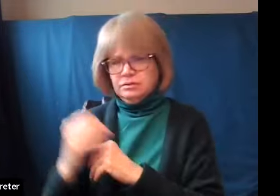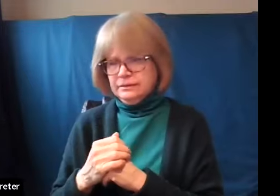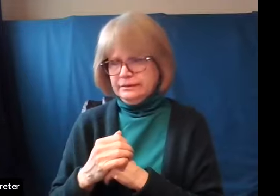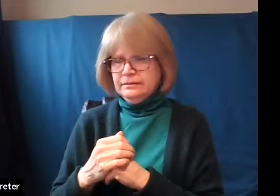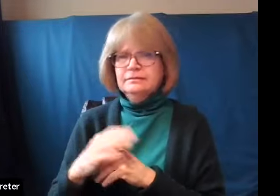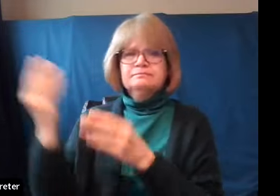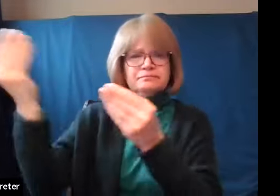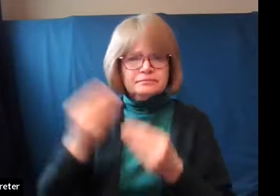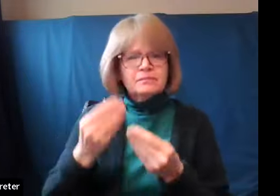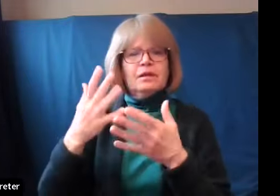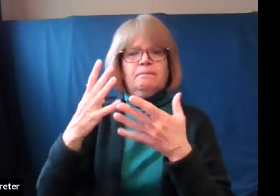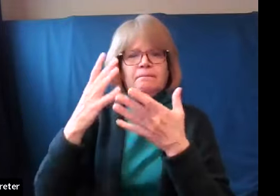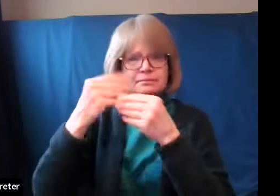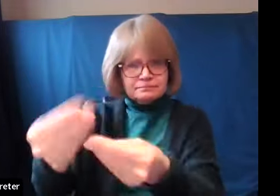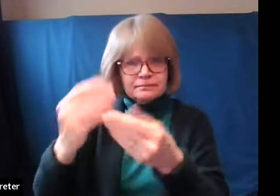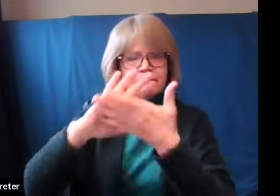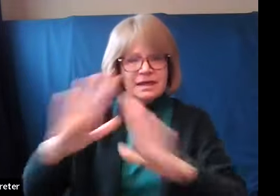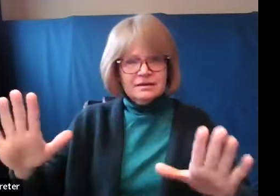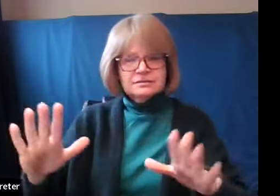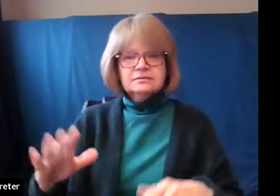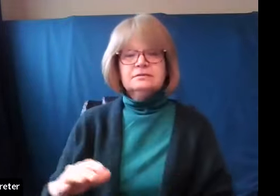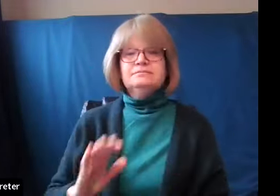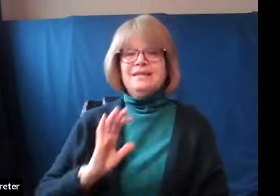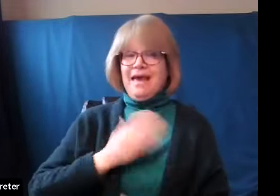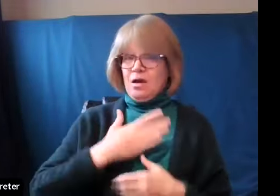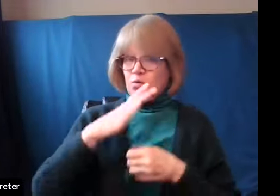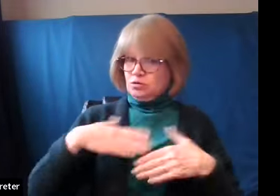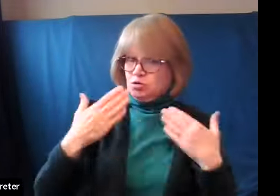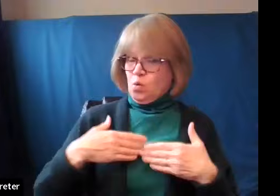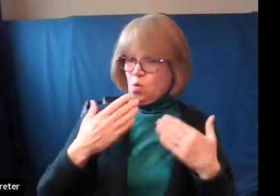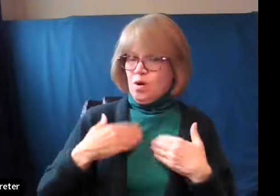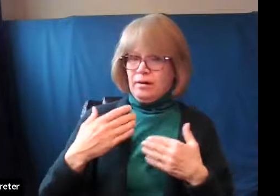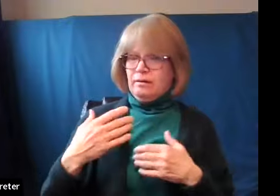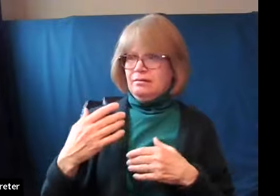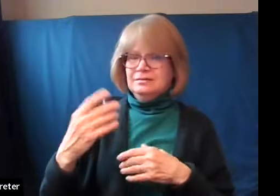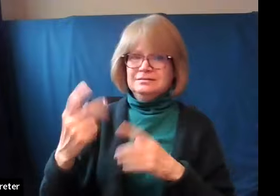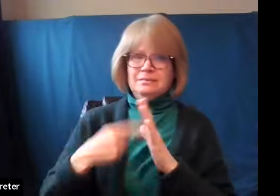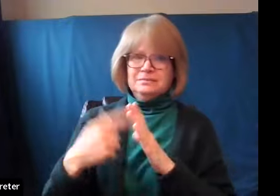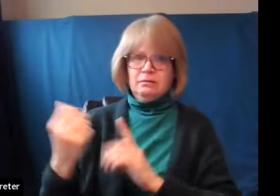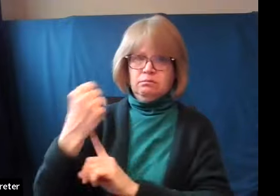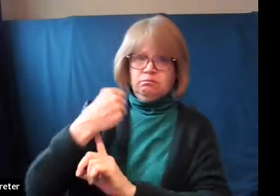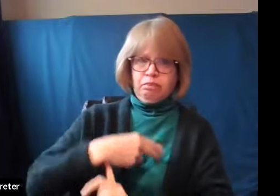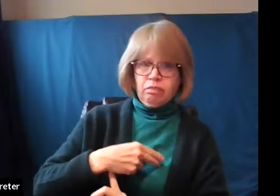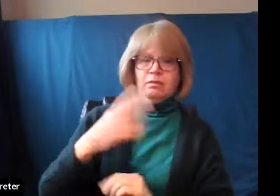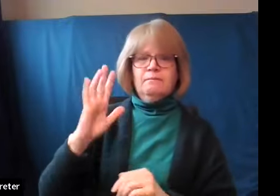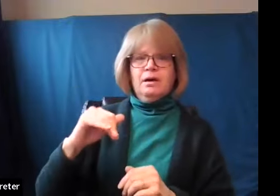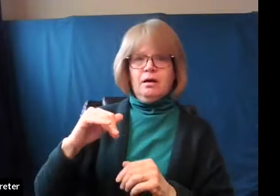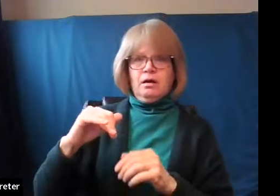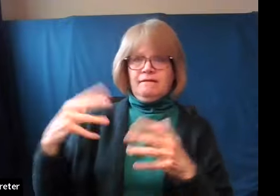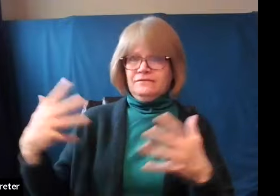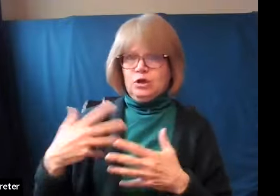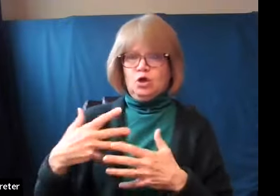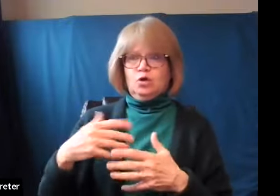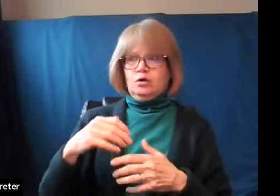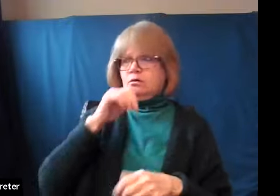Release the joy in us that has been suppressed by the harshness of the world, by fear, uncertainty,